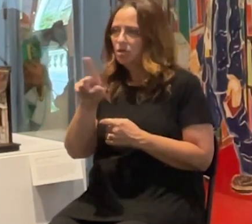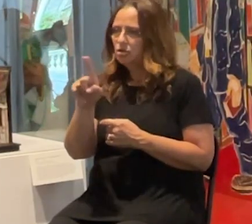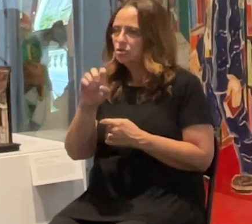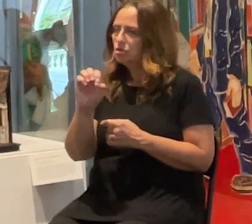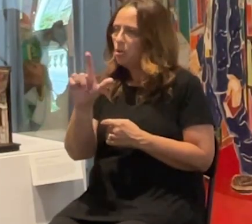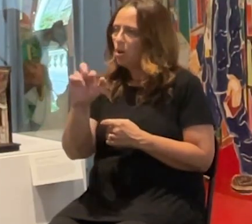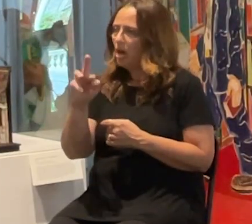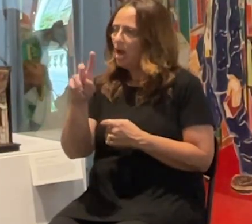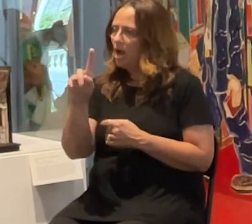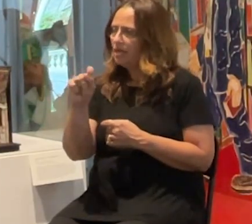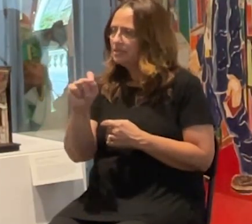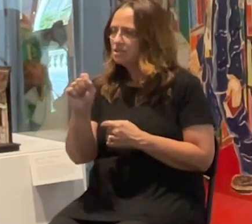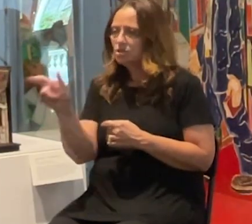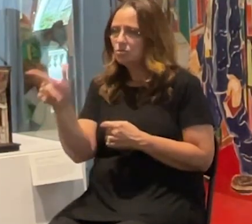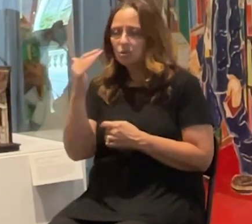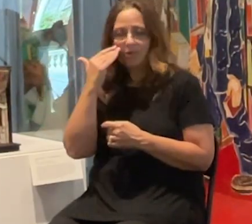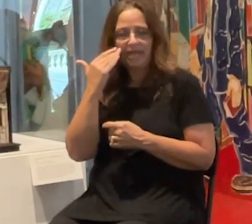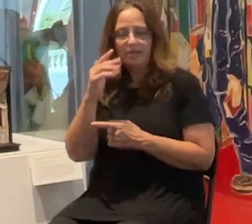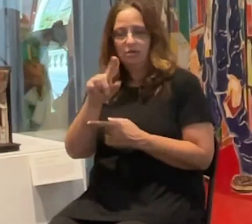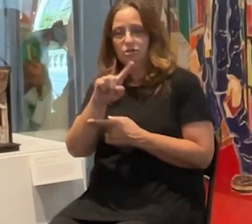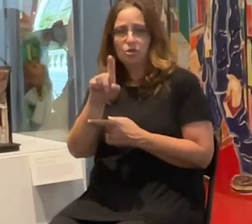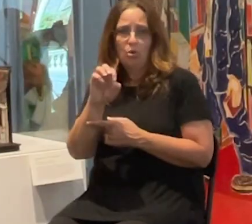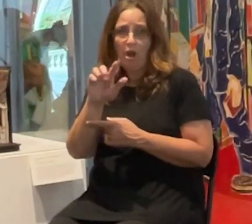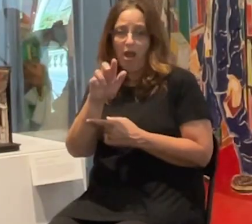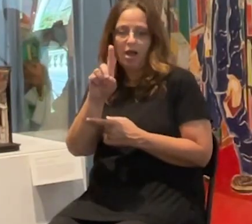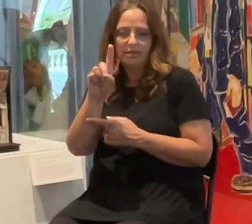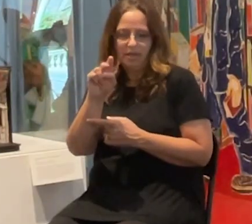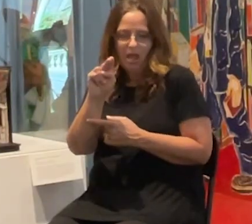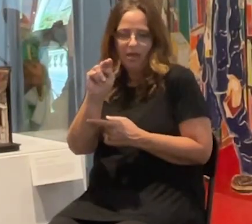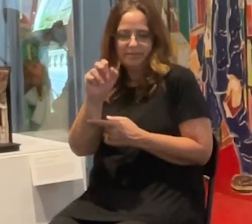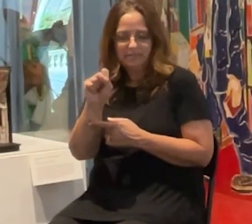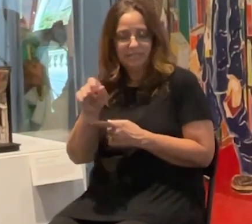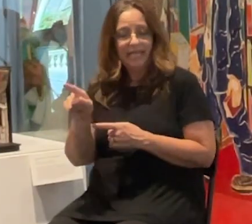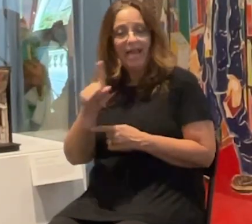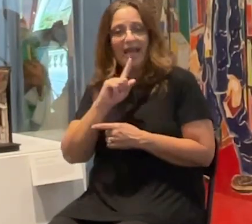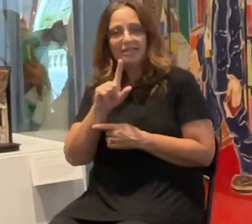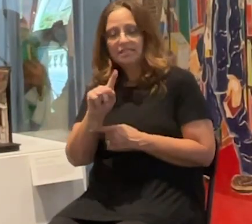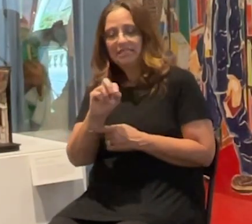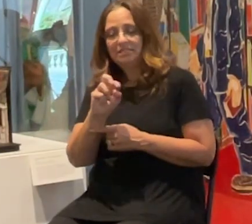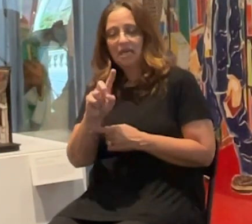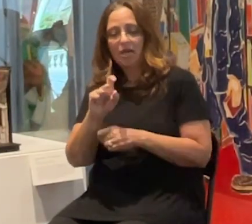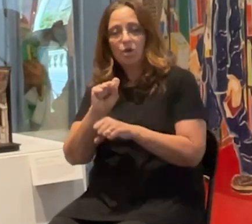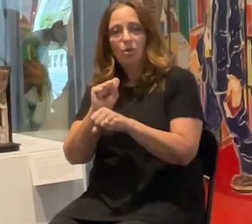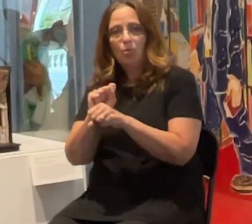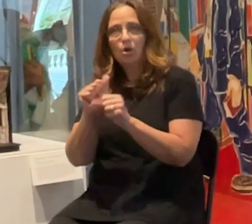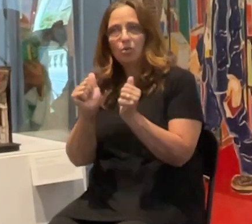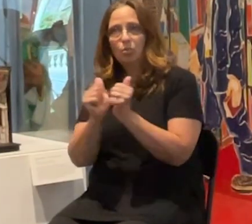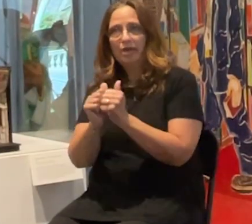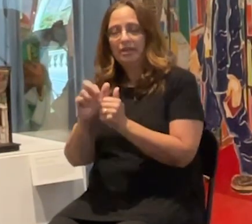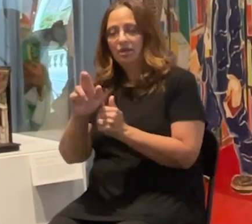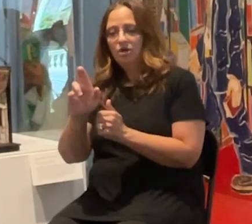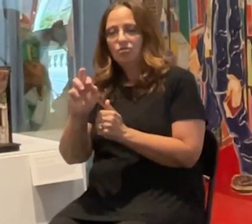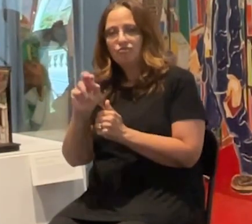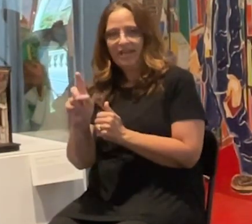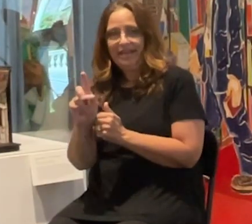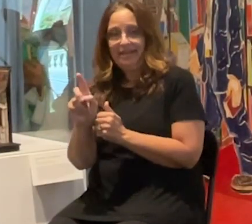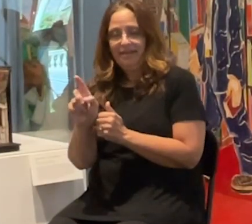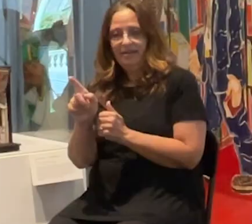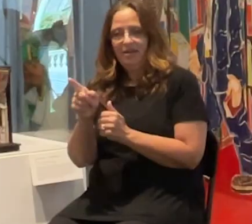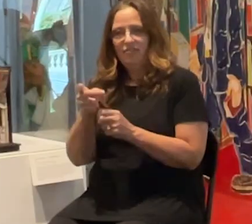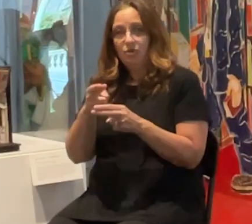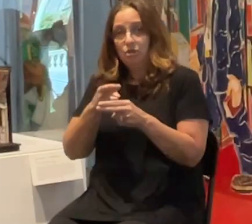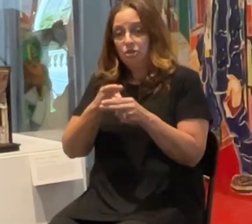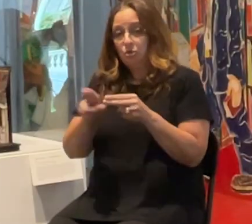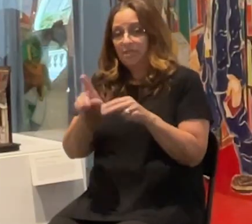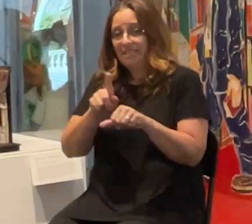those? I think you told me that before. And he actually worked, Todd worked for Red for a hot minute before getting fired for not knowing